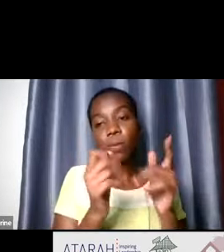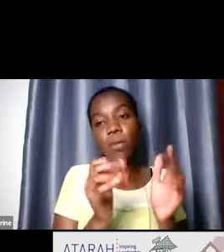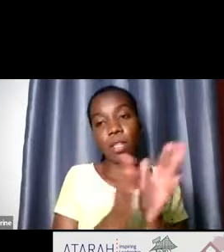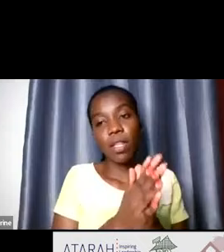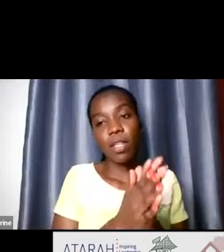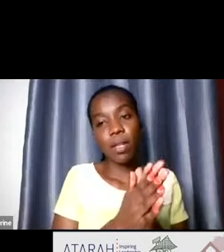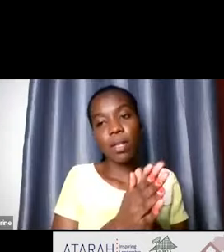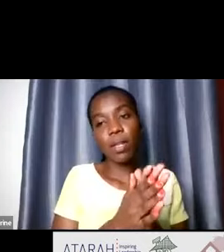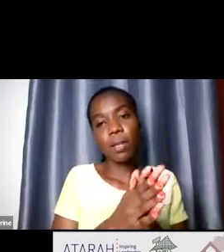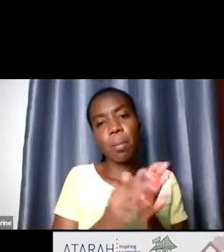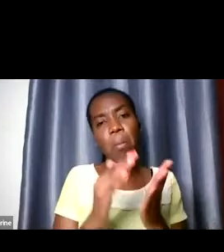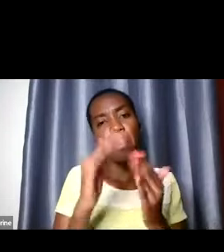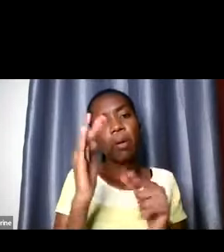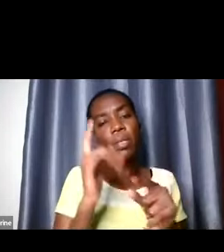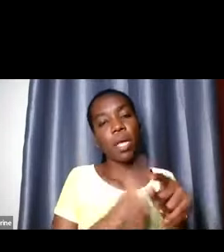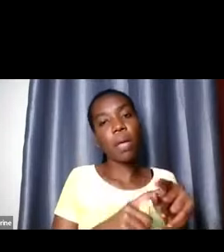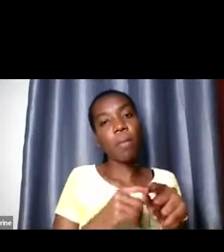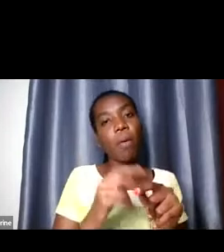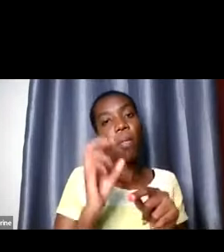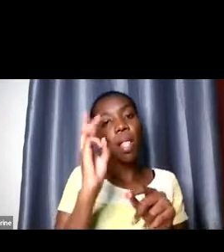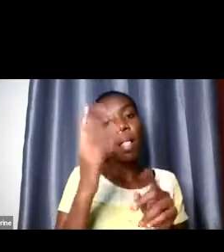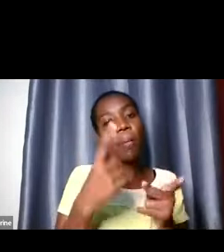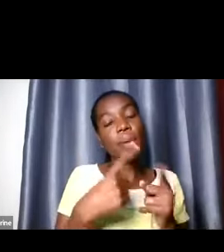but keep relapsing.